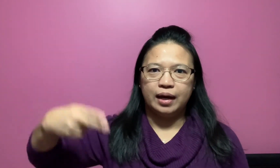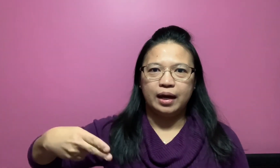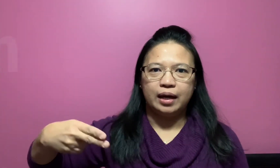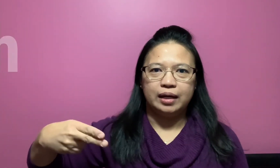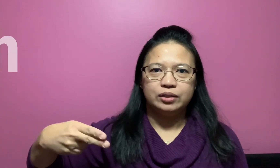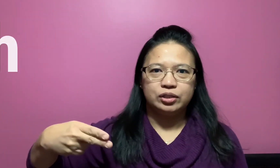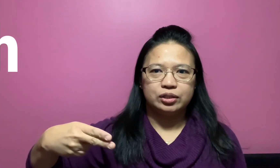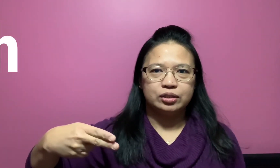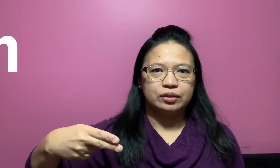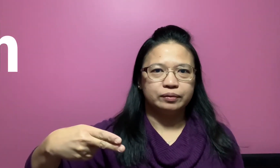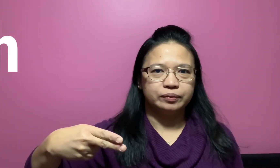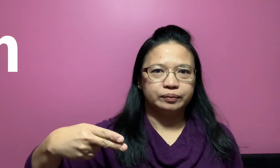H,